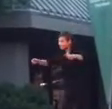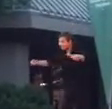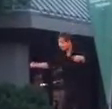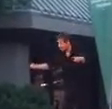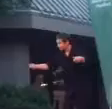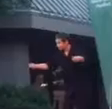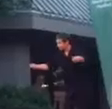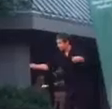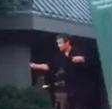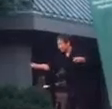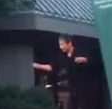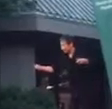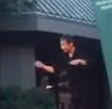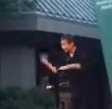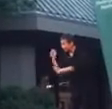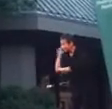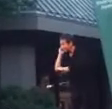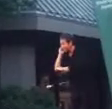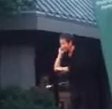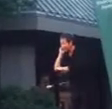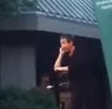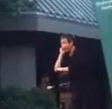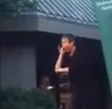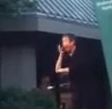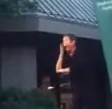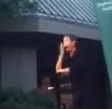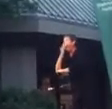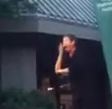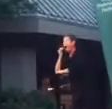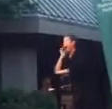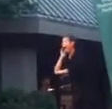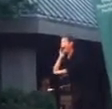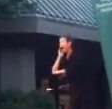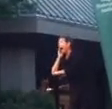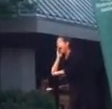So he would study his texts and get tired.